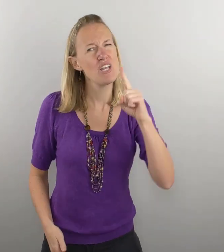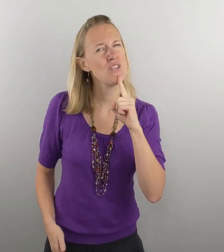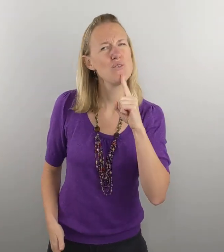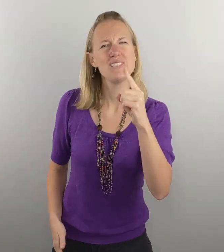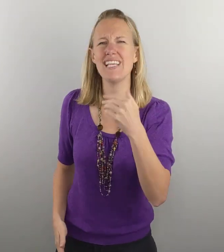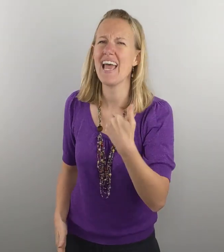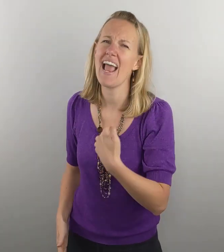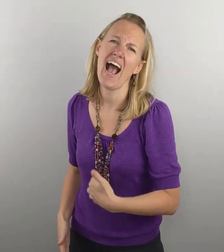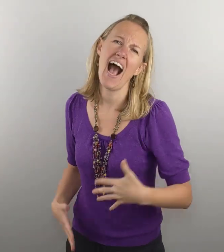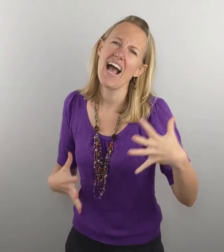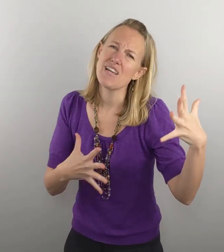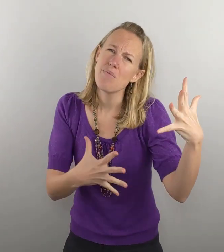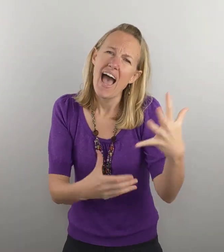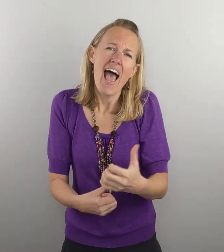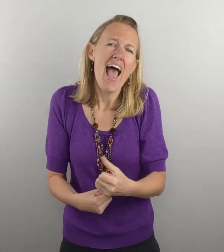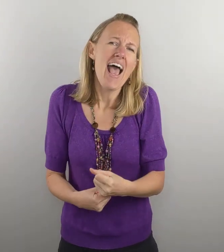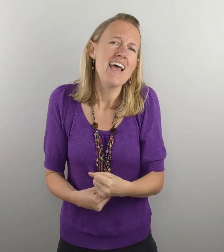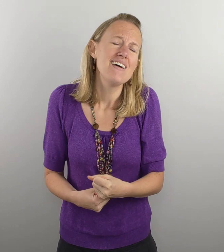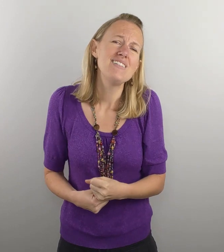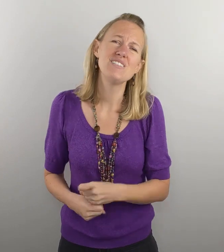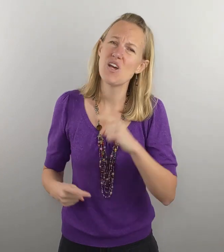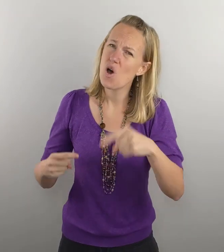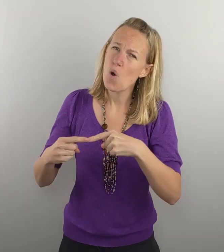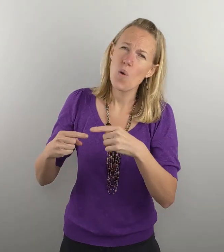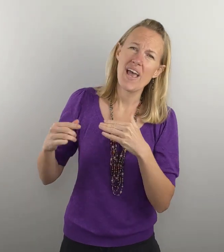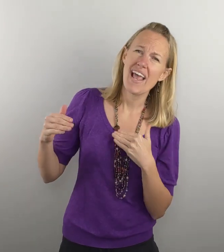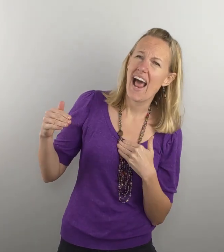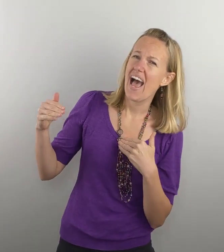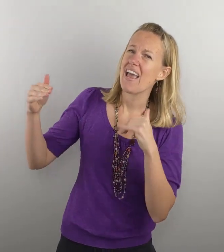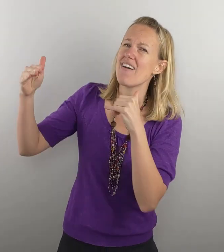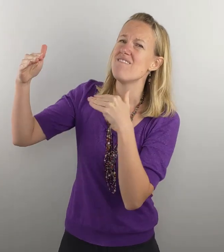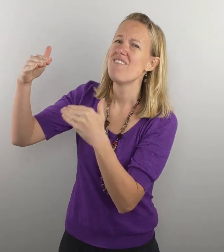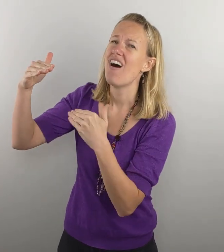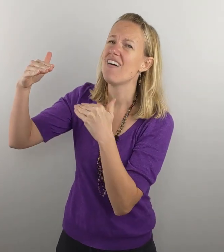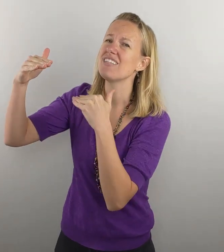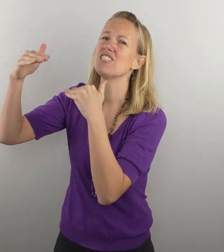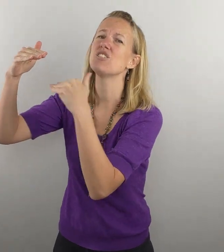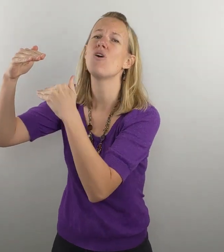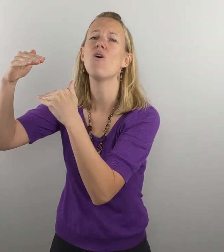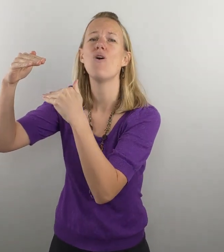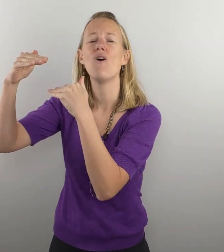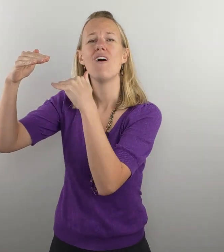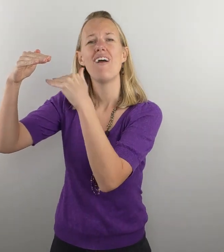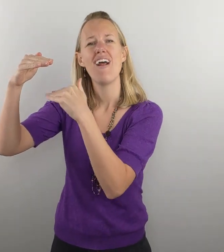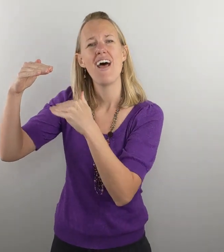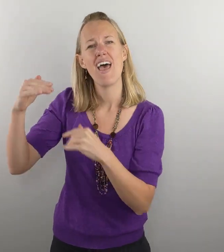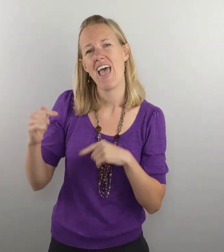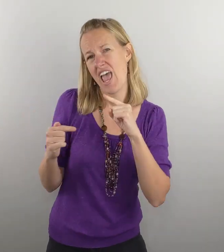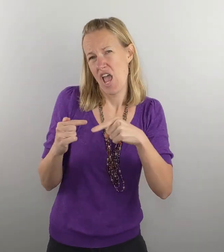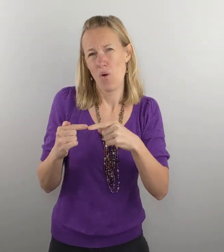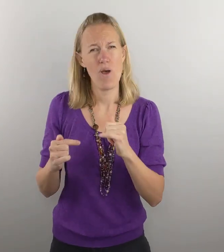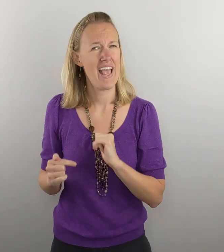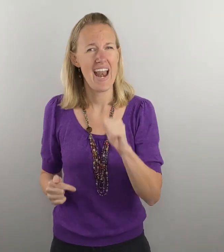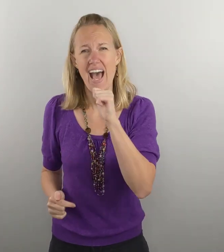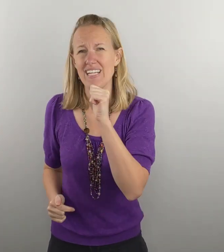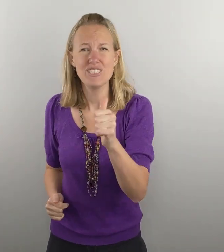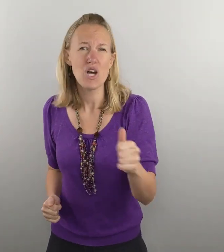You say I am held when I am falling short. When I